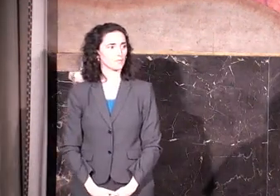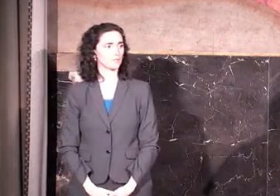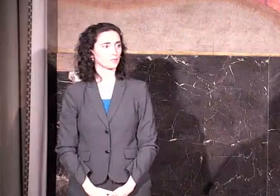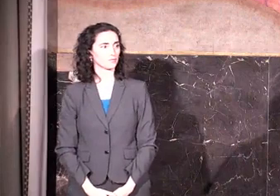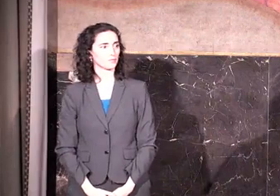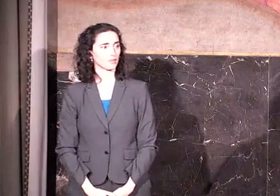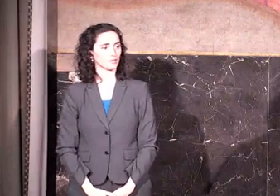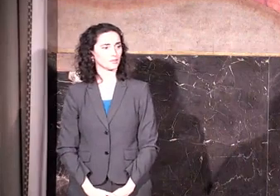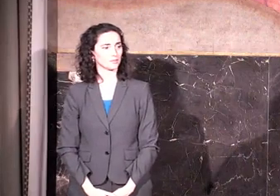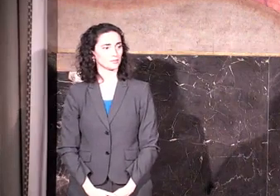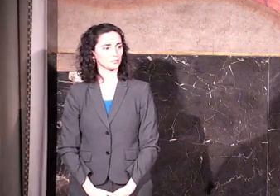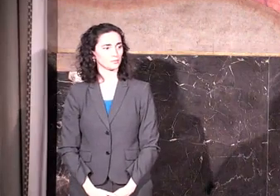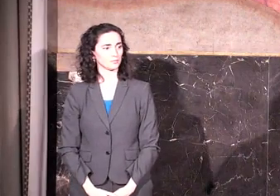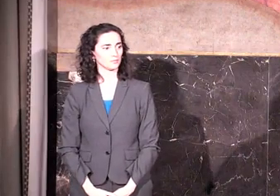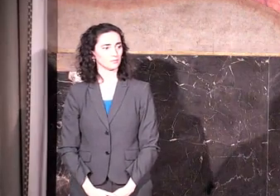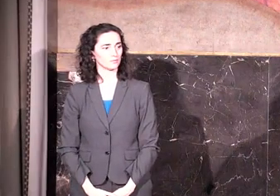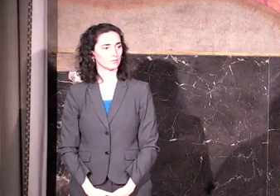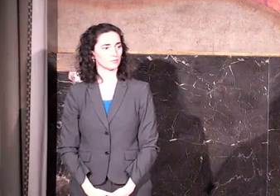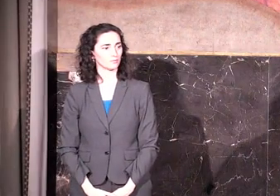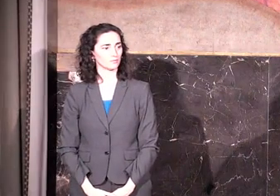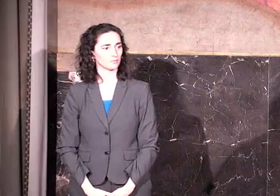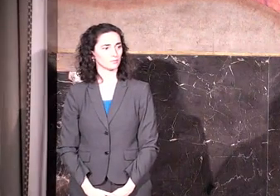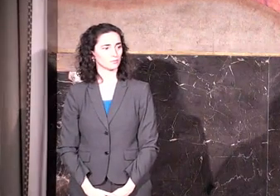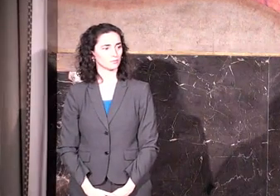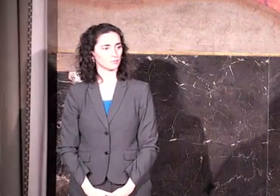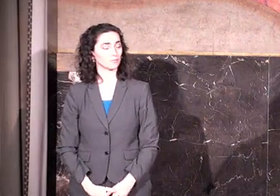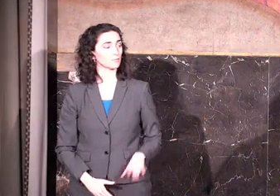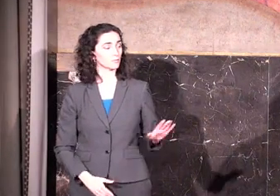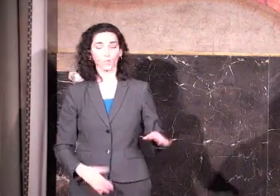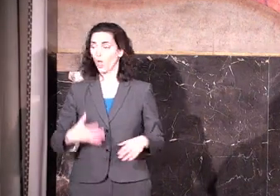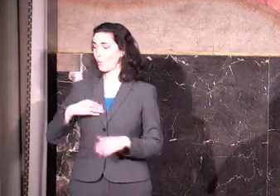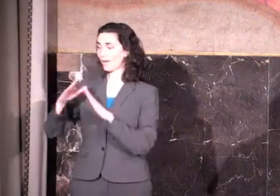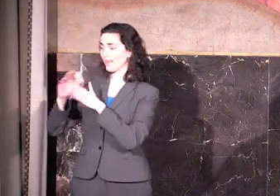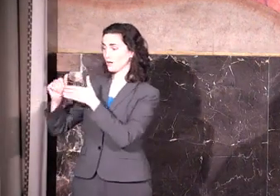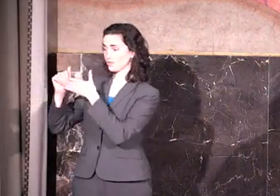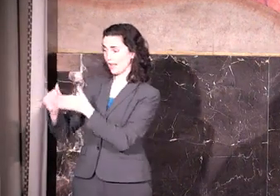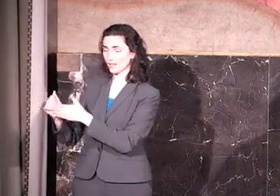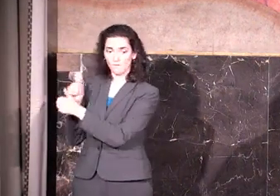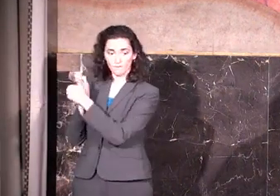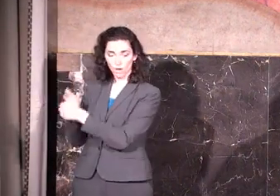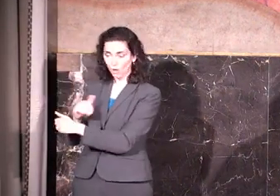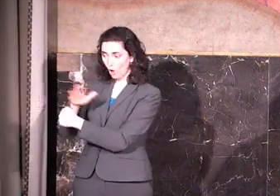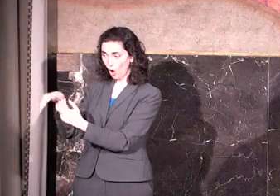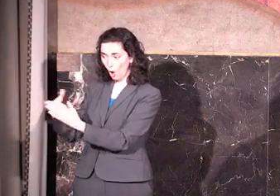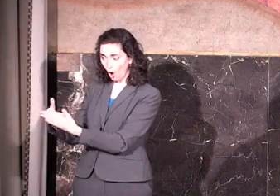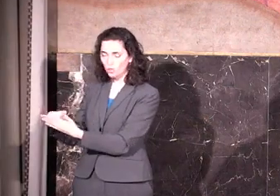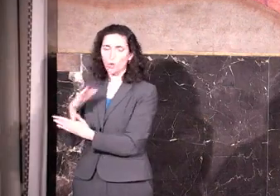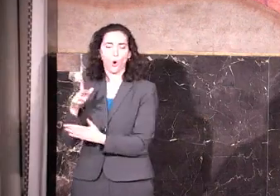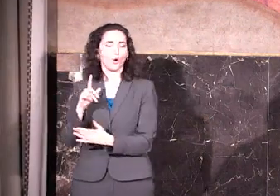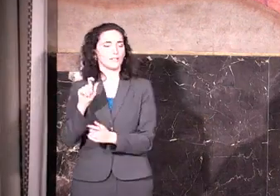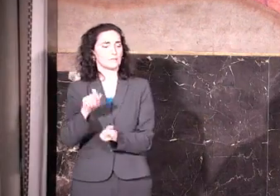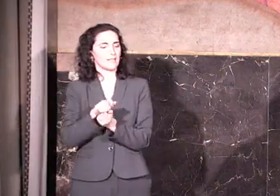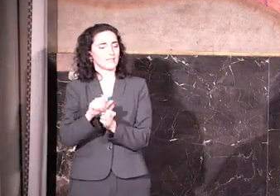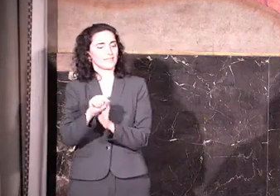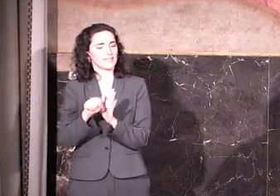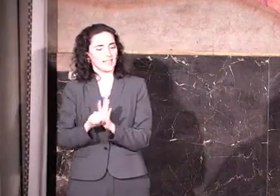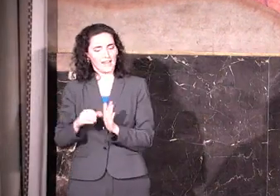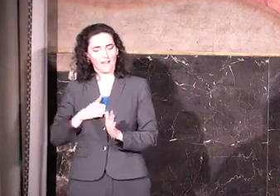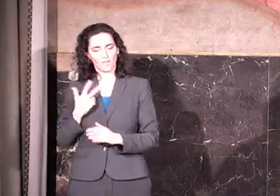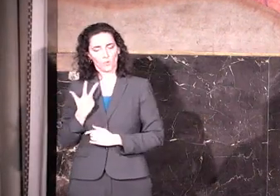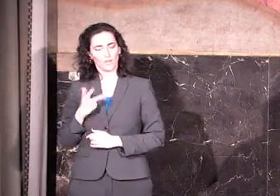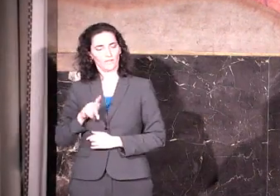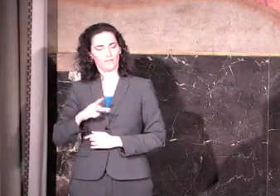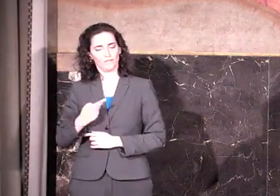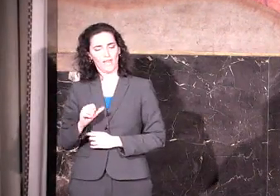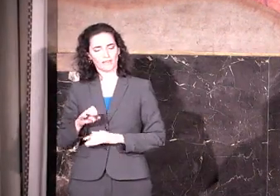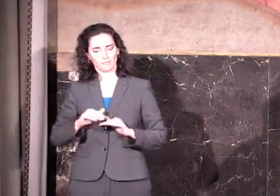Does it follow all the phases of the White House guidance, or are there specific state-created phases that are in this? I